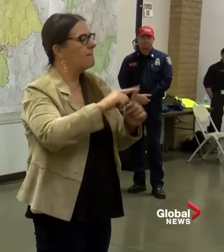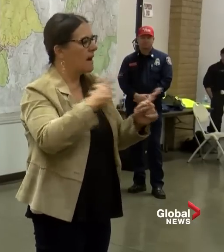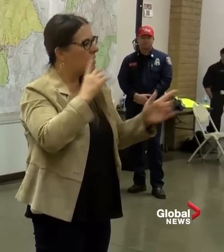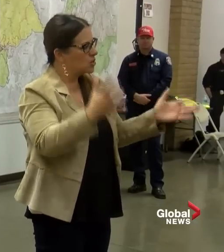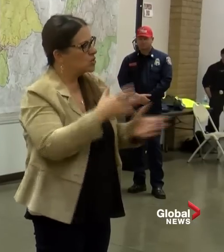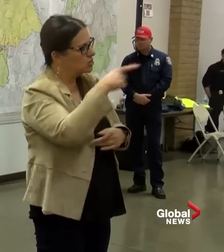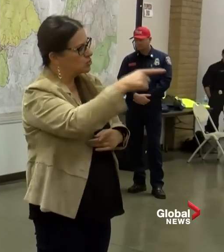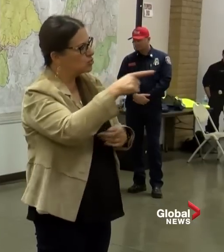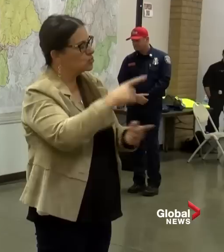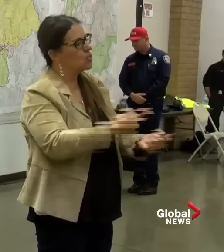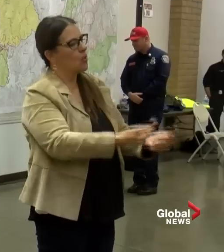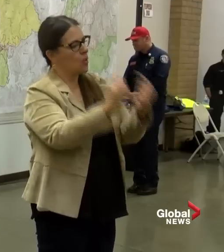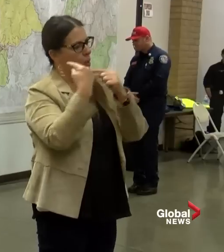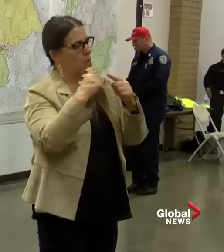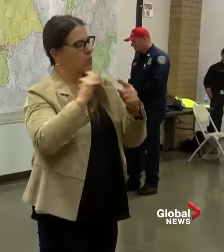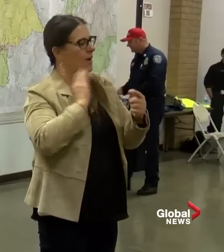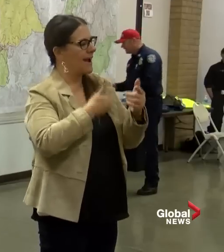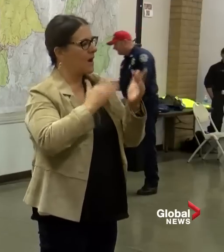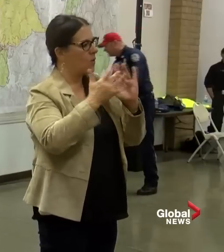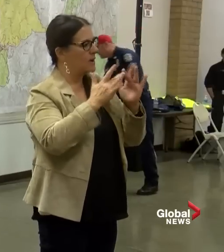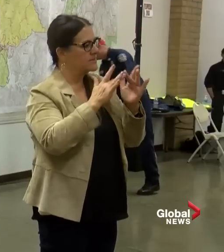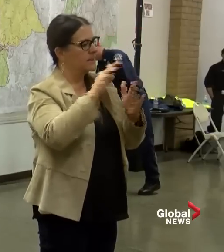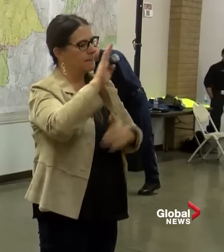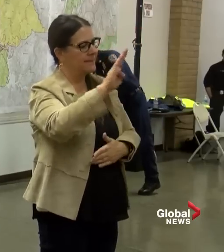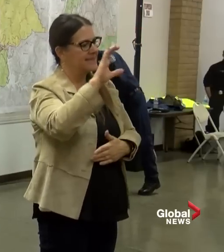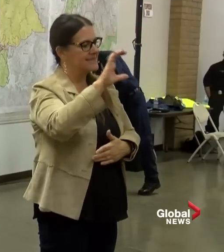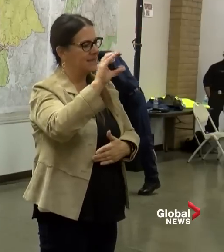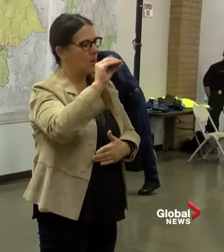encourage you to go to our website,